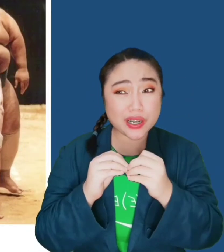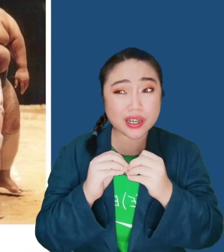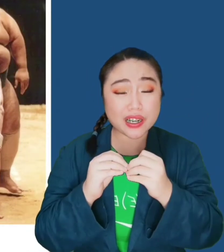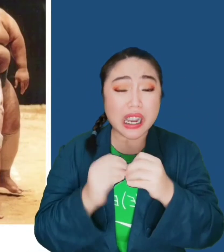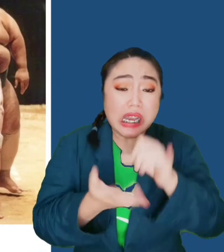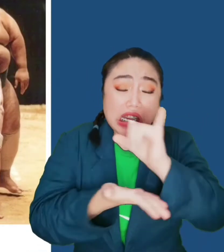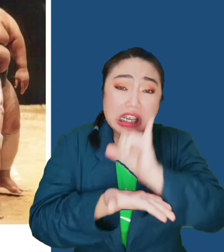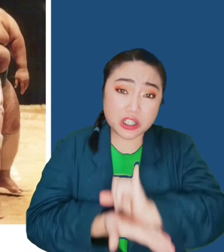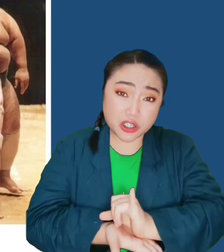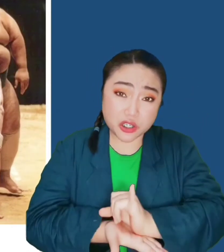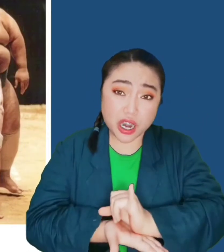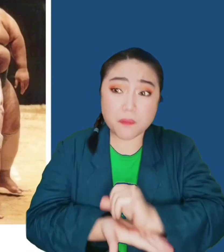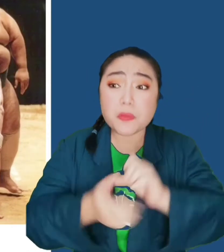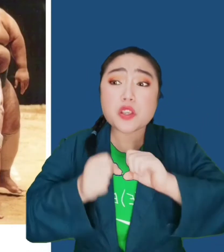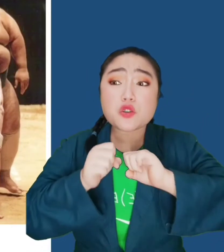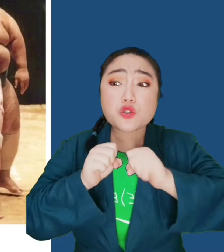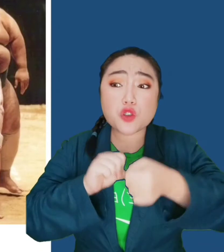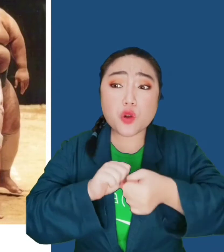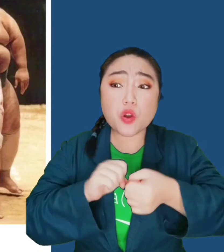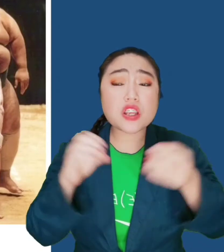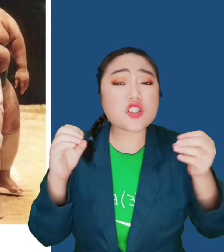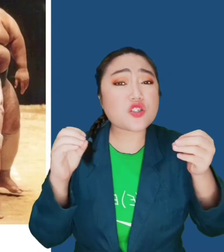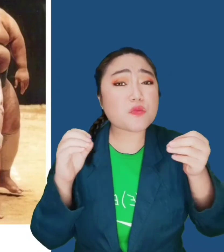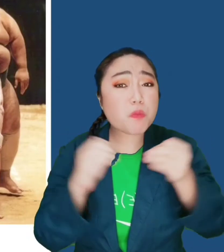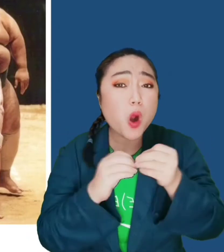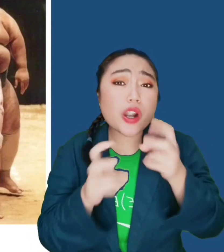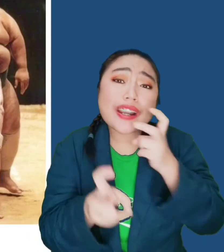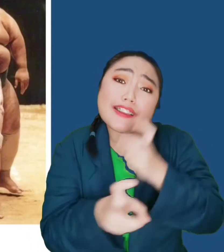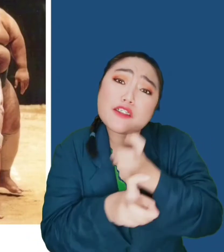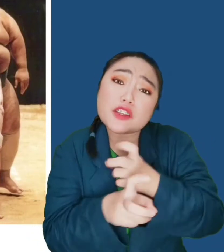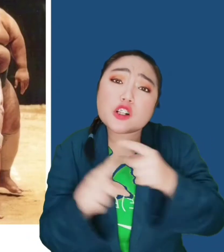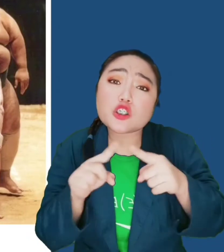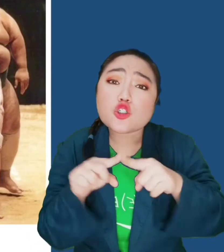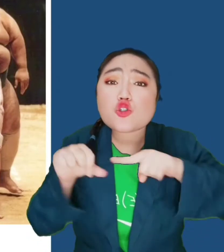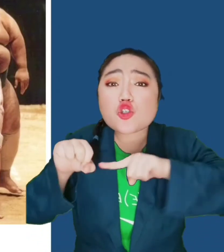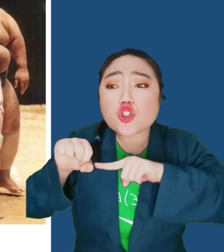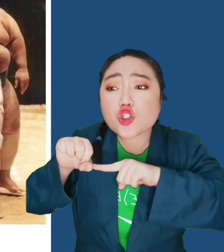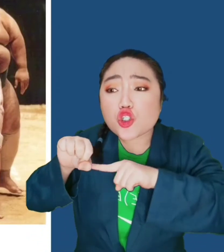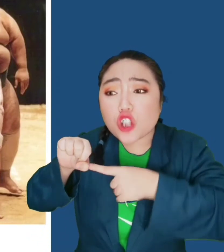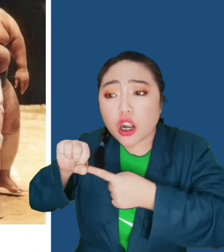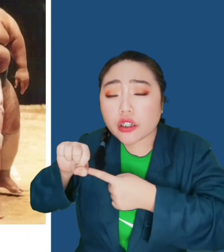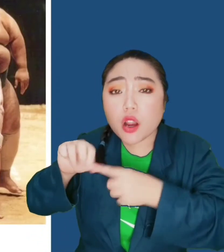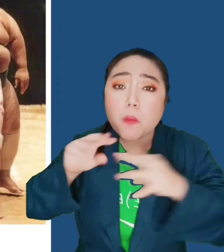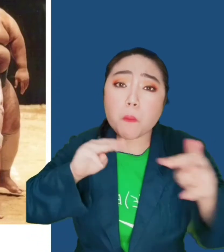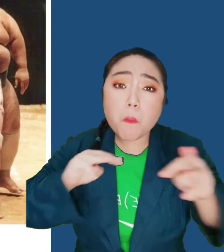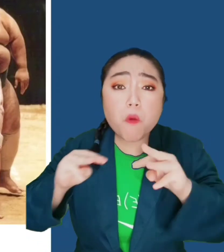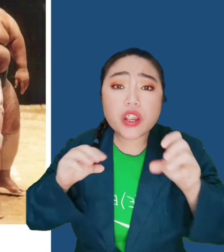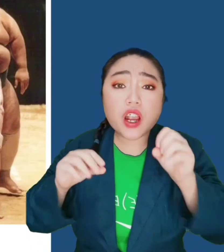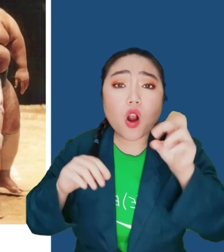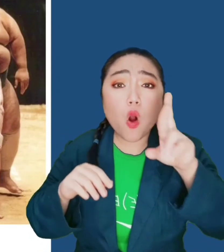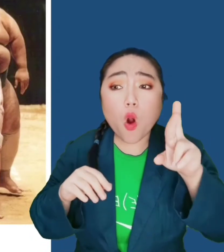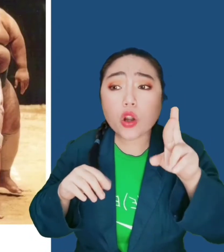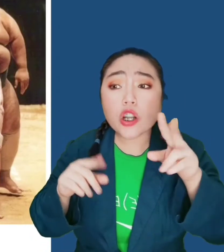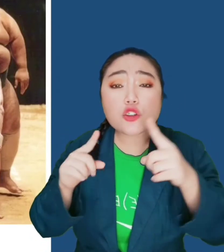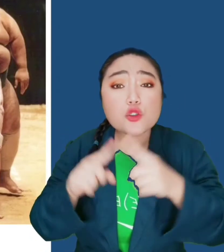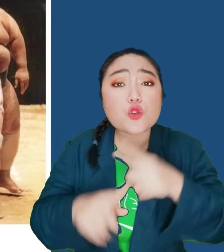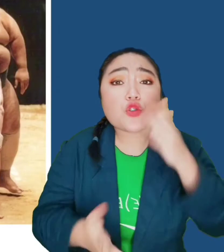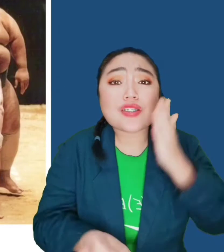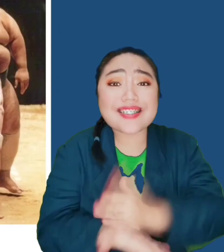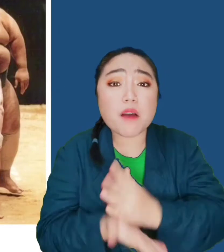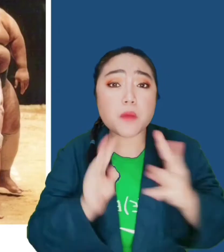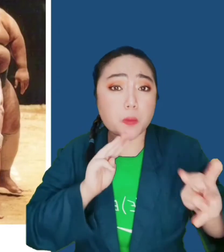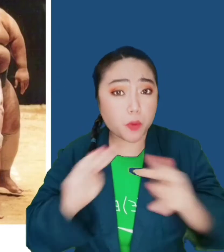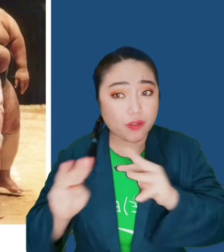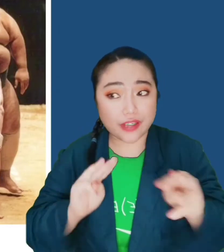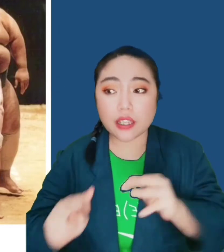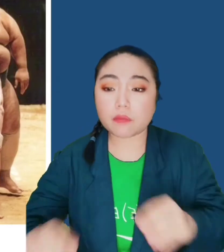more because he has more inertia. So it will be more difficult to start moving or stop